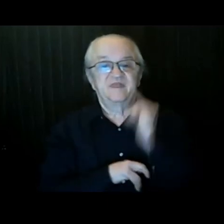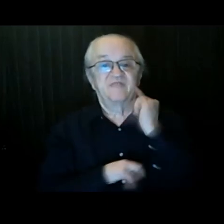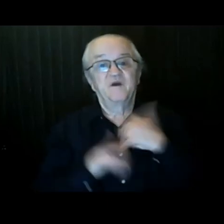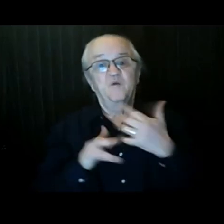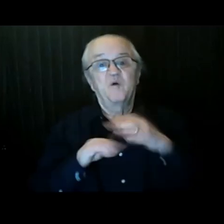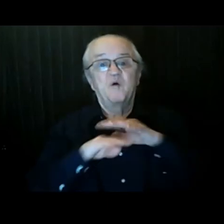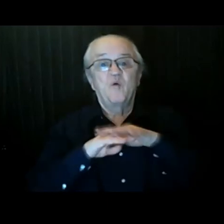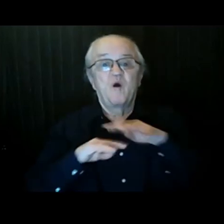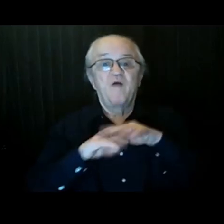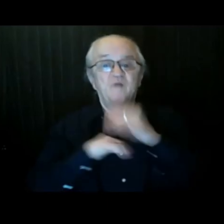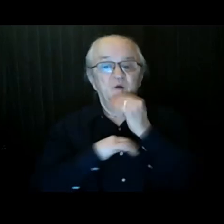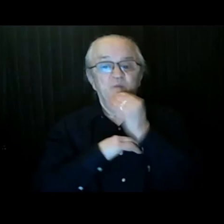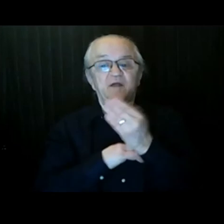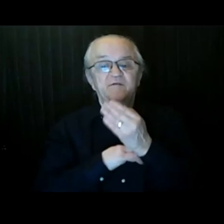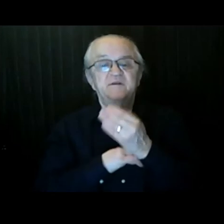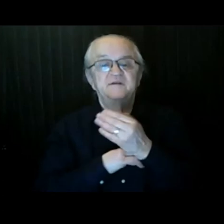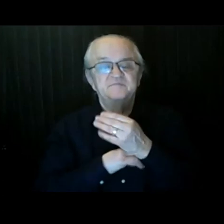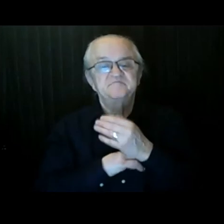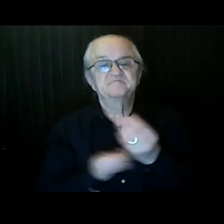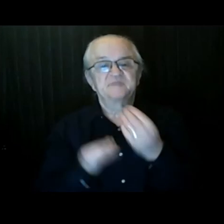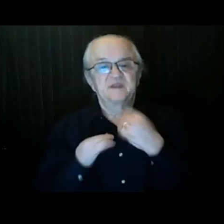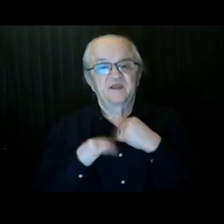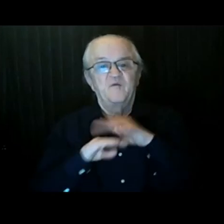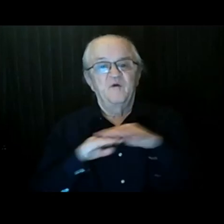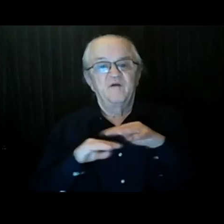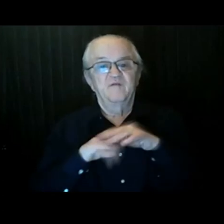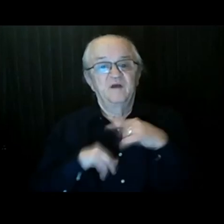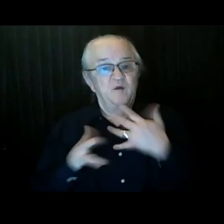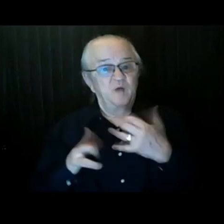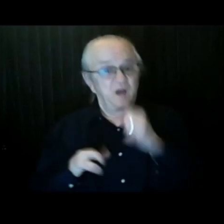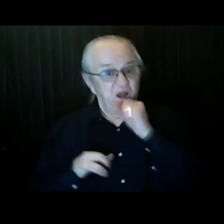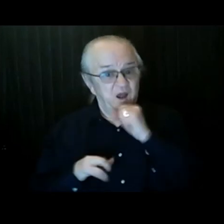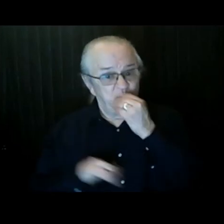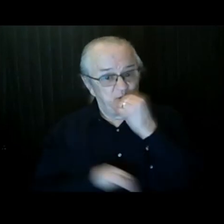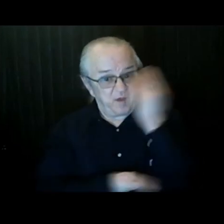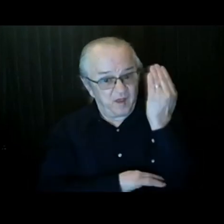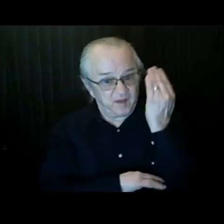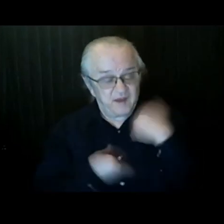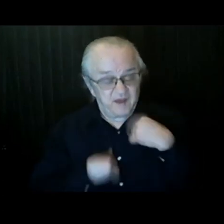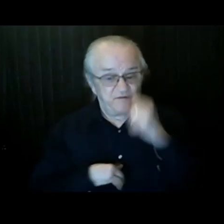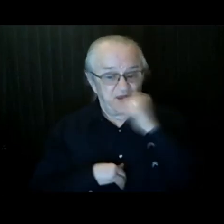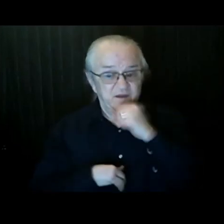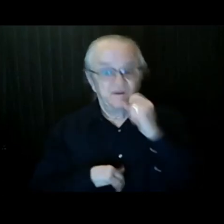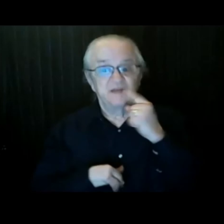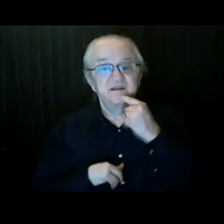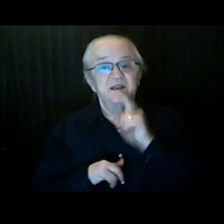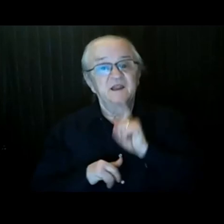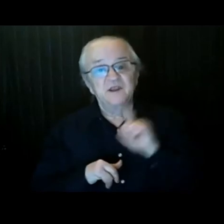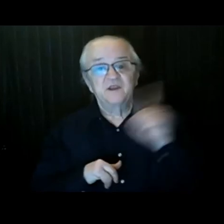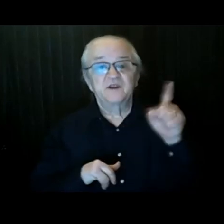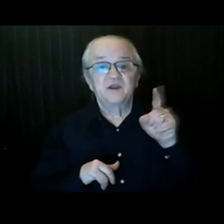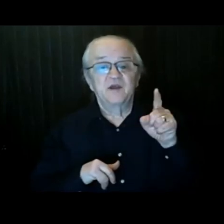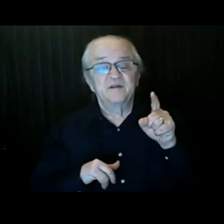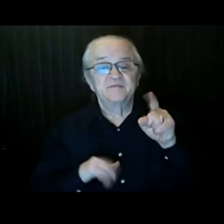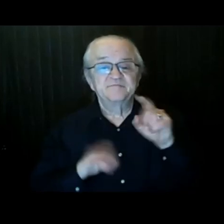for breakfast, we had waffles. If I wanted ice cream for lunch, we had ice cream. If I said, let's go to the amusement park, we went to